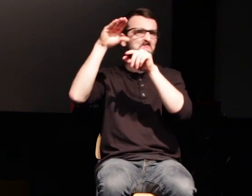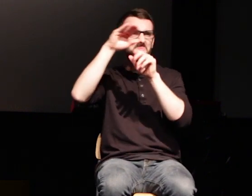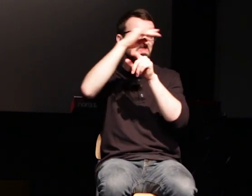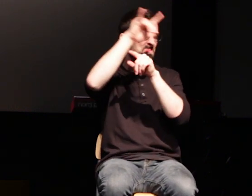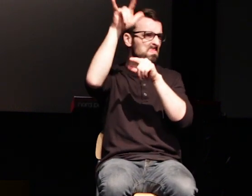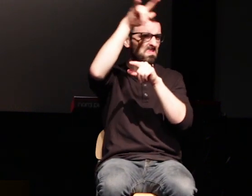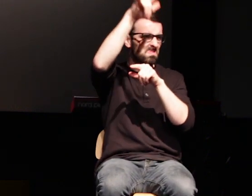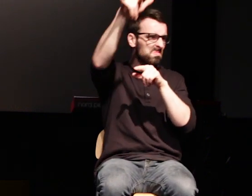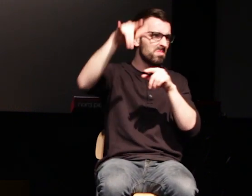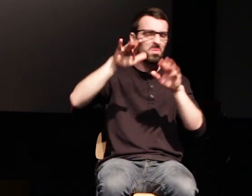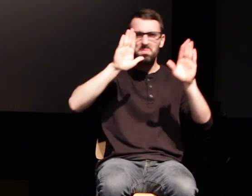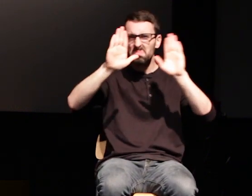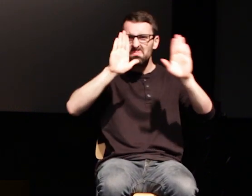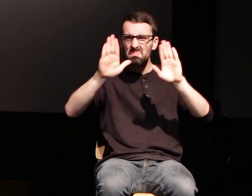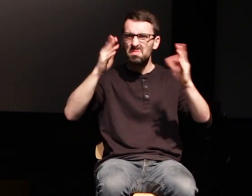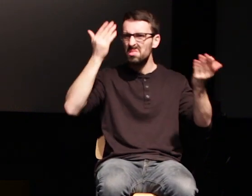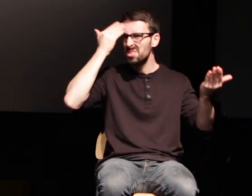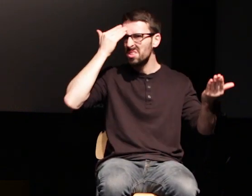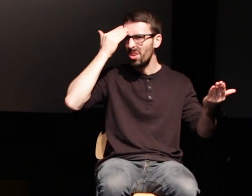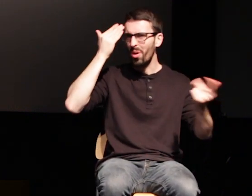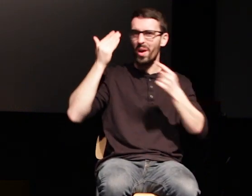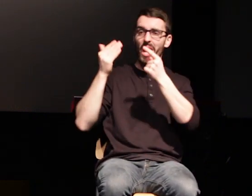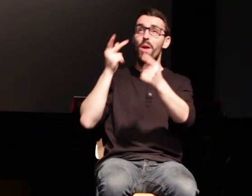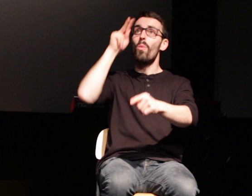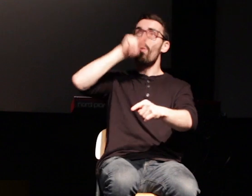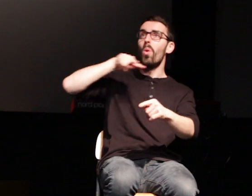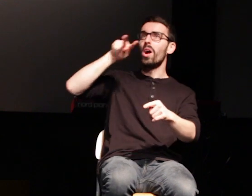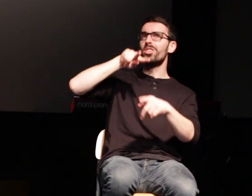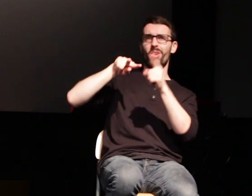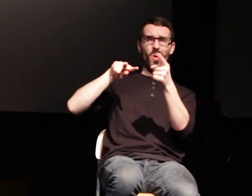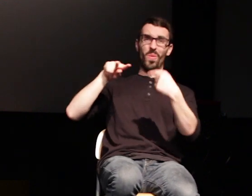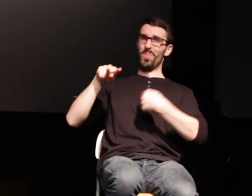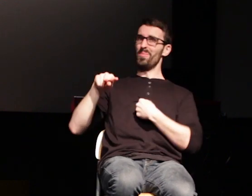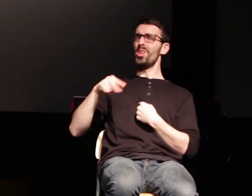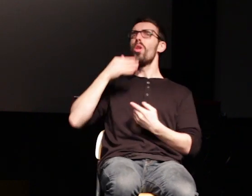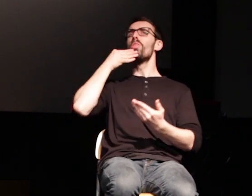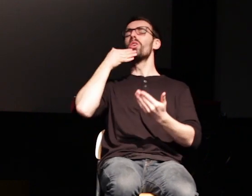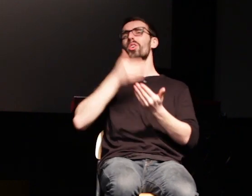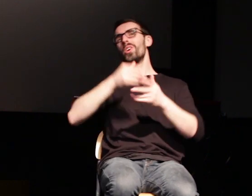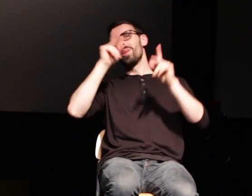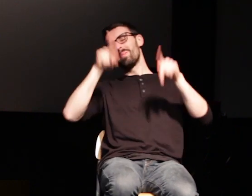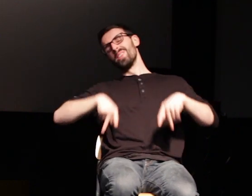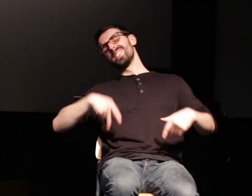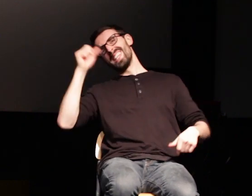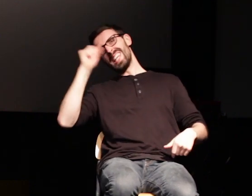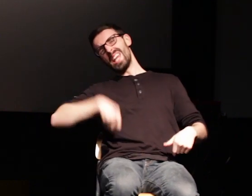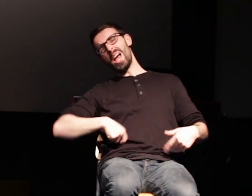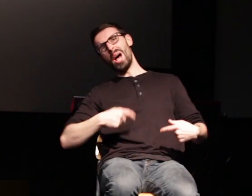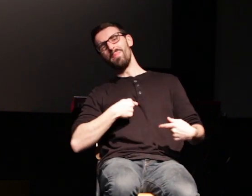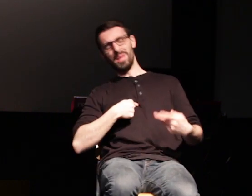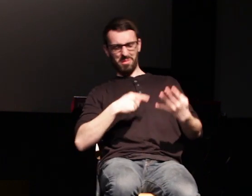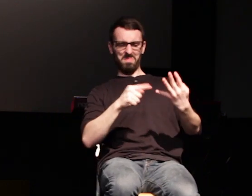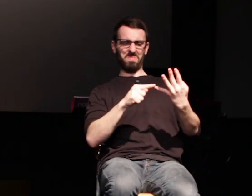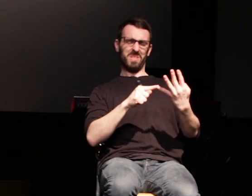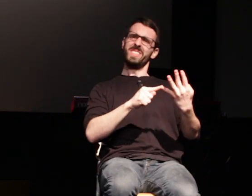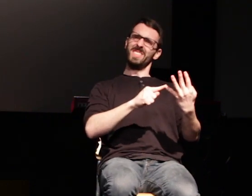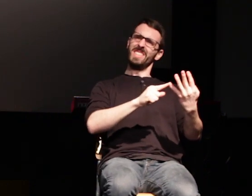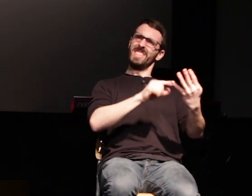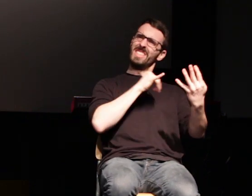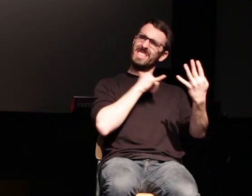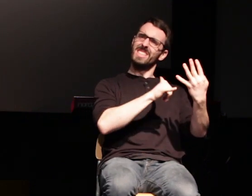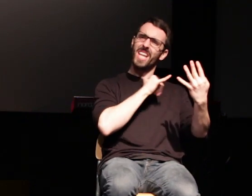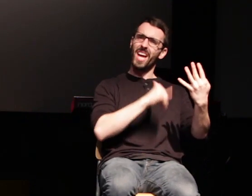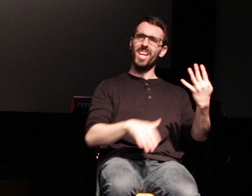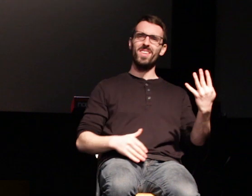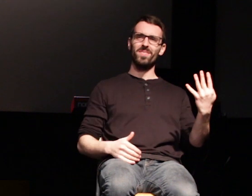or scripture, we go, oh, I'm of course I'm the good guy. Of course I'm the good soil. Of course I'm the one that's rich. But I was reading this thing earlier